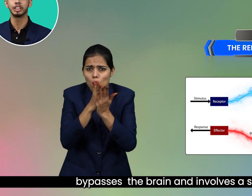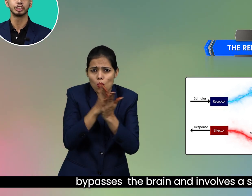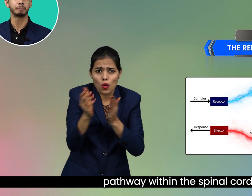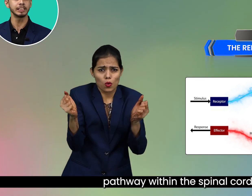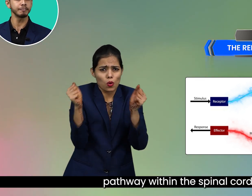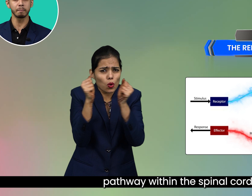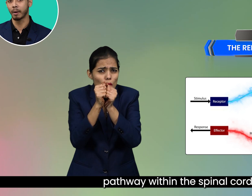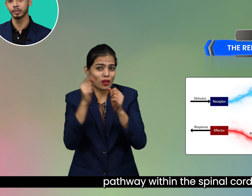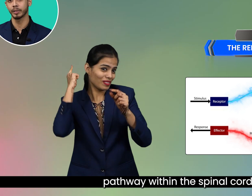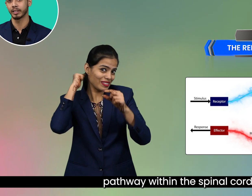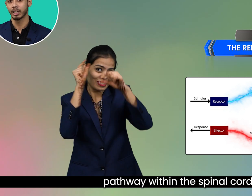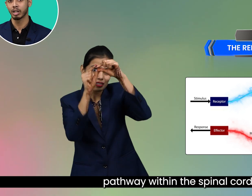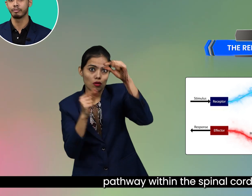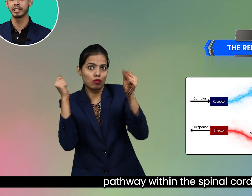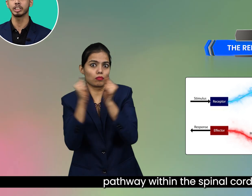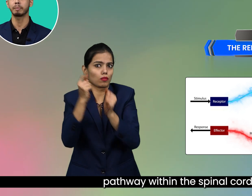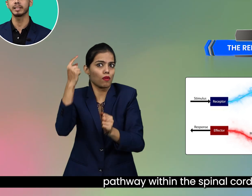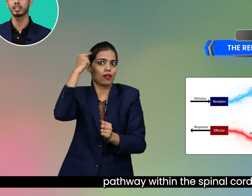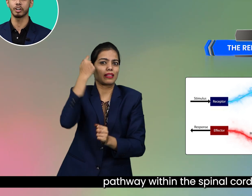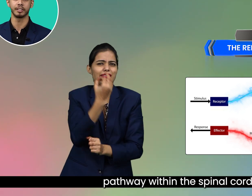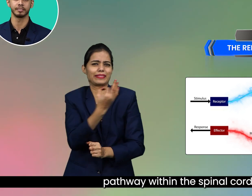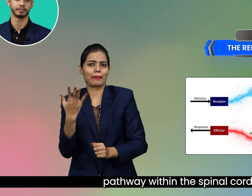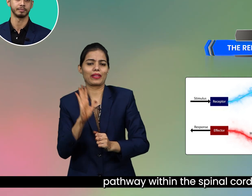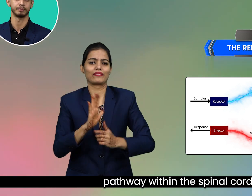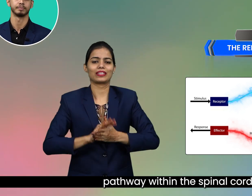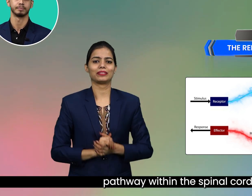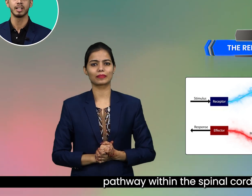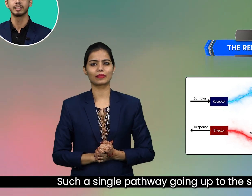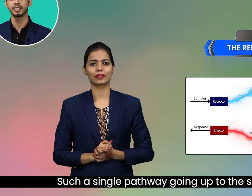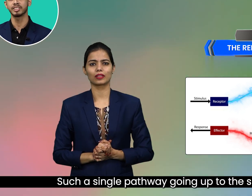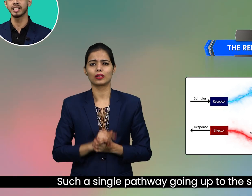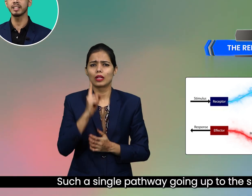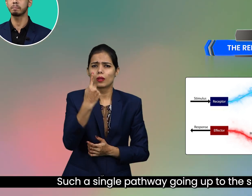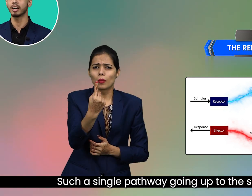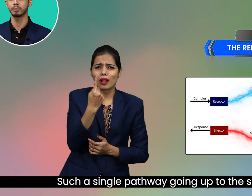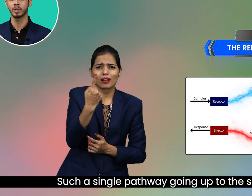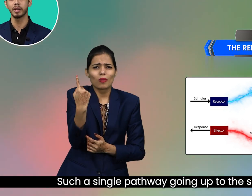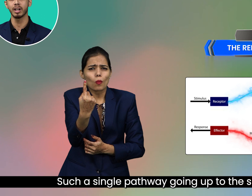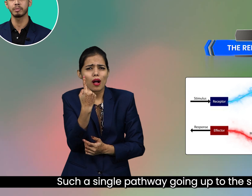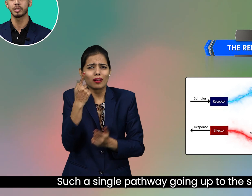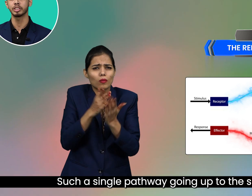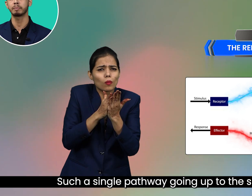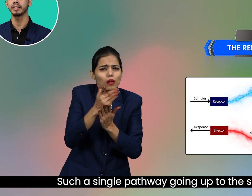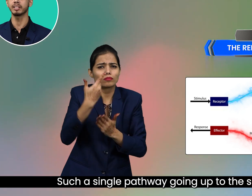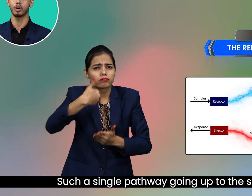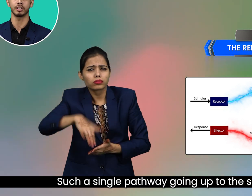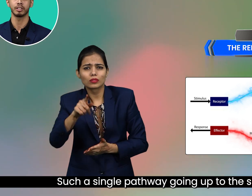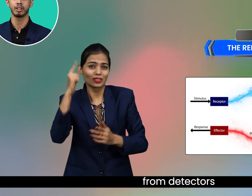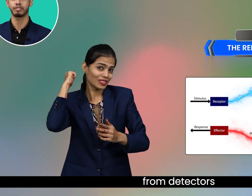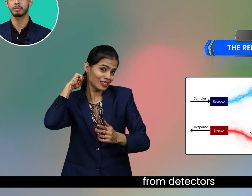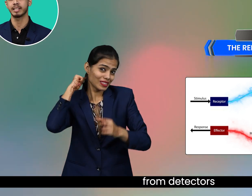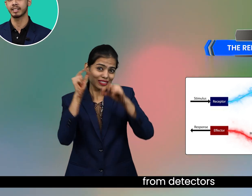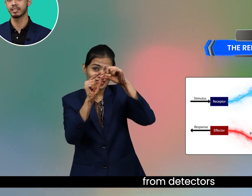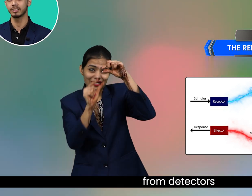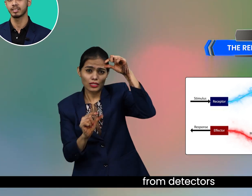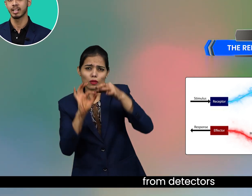a specific pathway within the spinal cord. Such a single pathway going up to the spinal cord